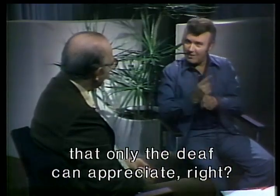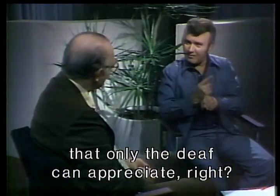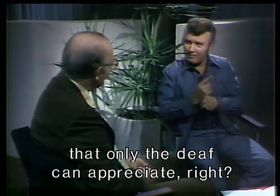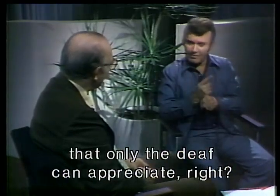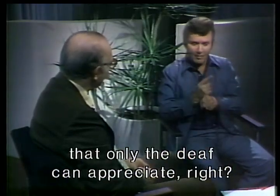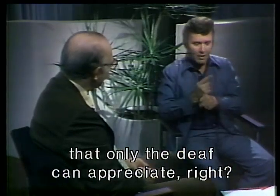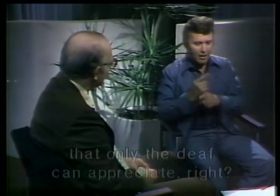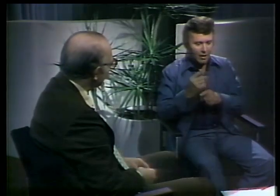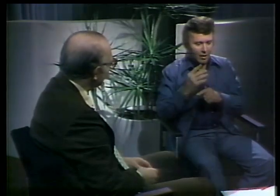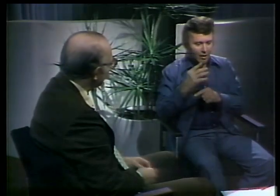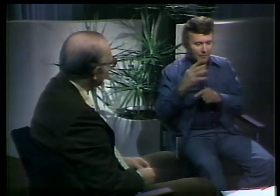Right, yeah.